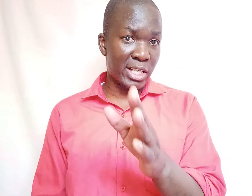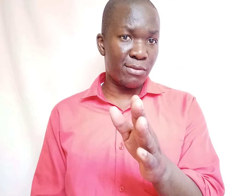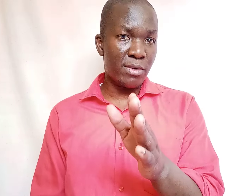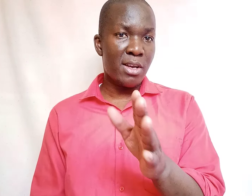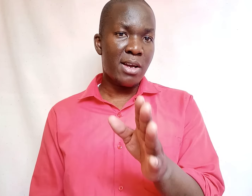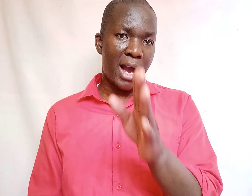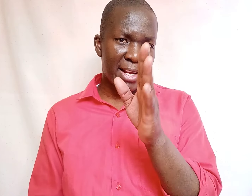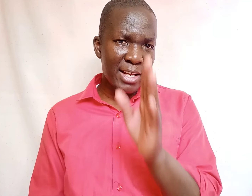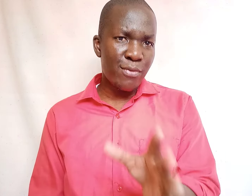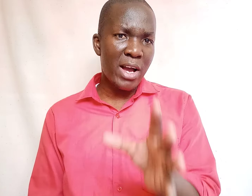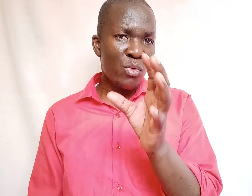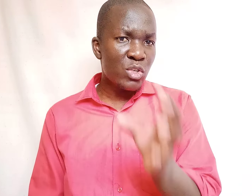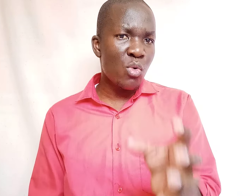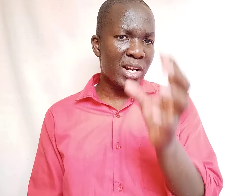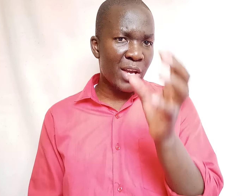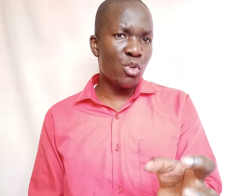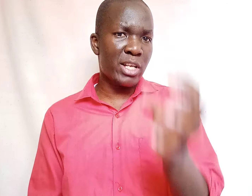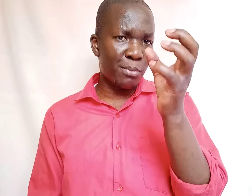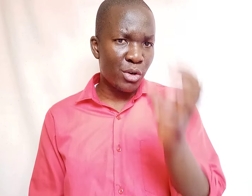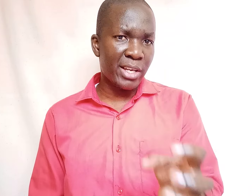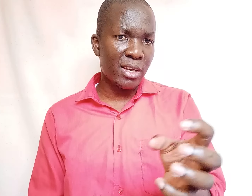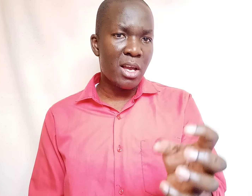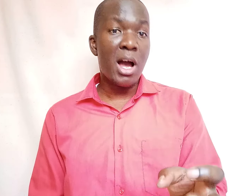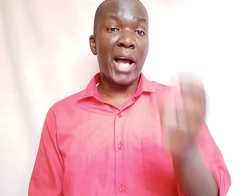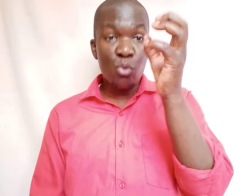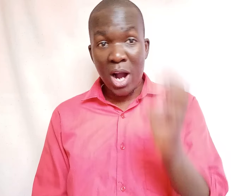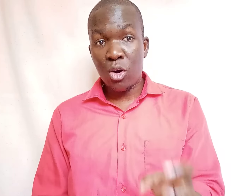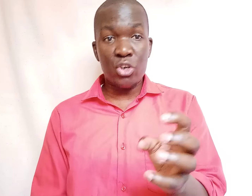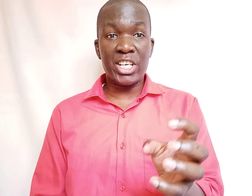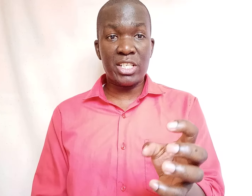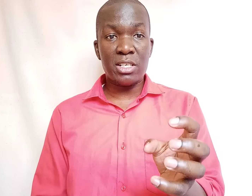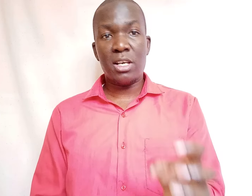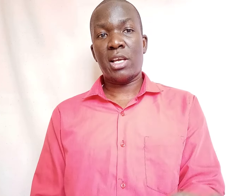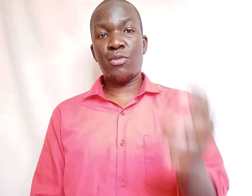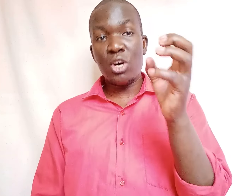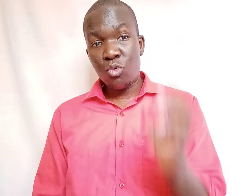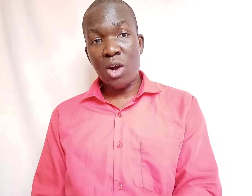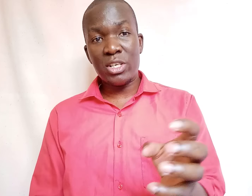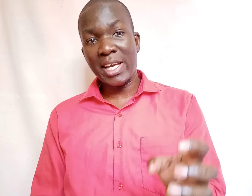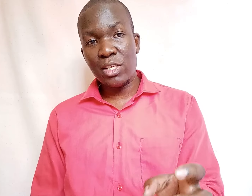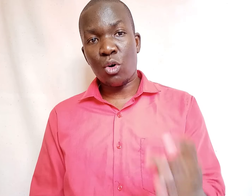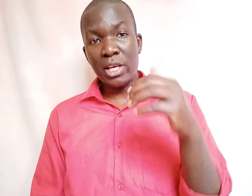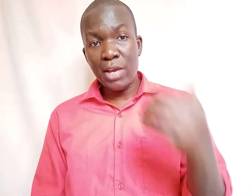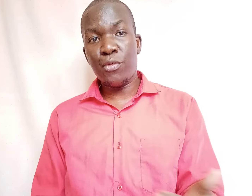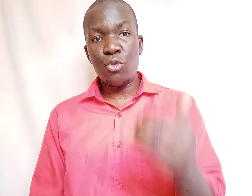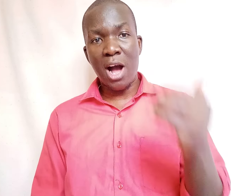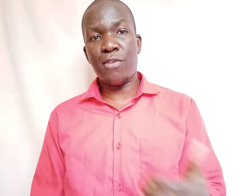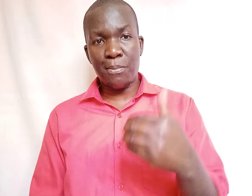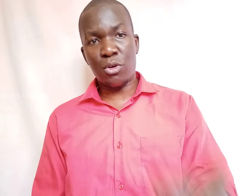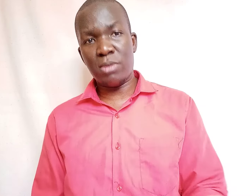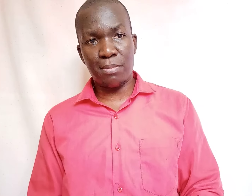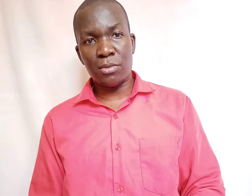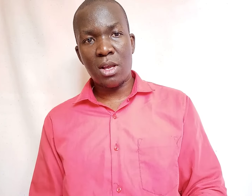yourself. Identify which one are you not employing and work on it. If you don't work on it, or if you have a problem,